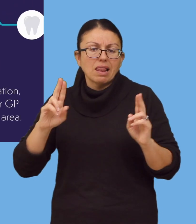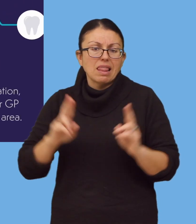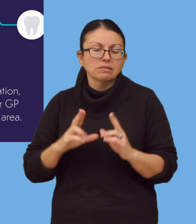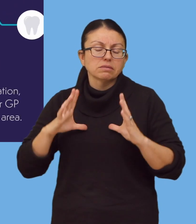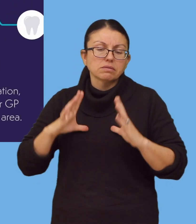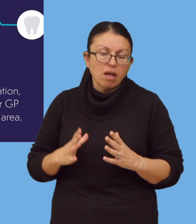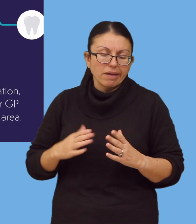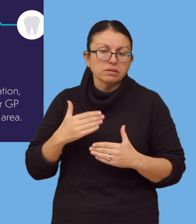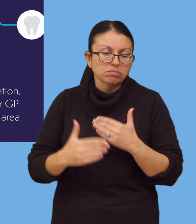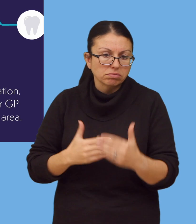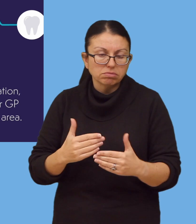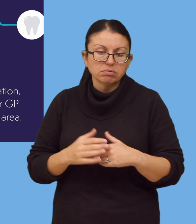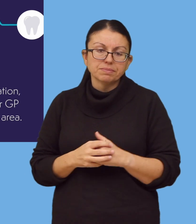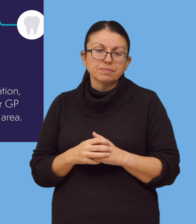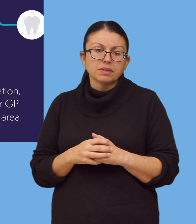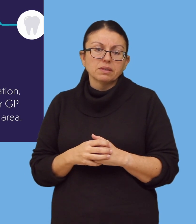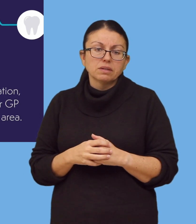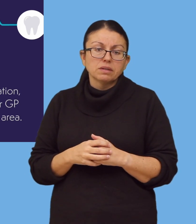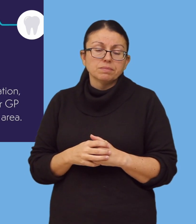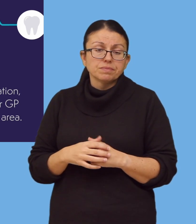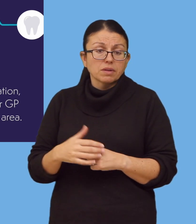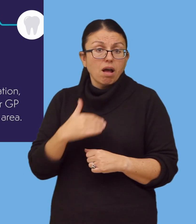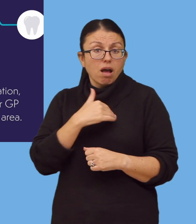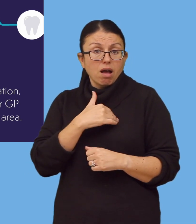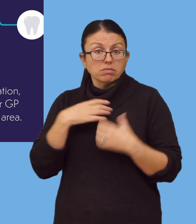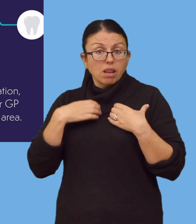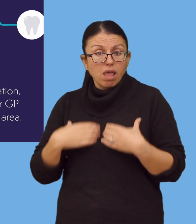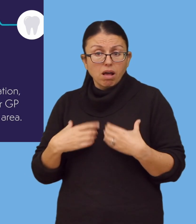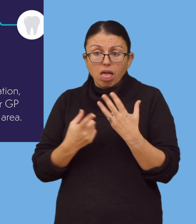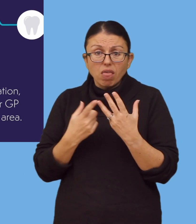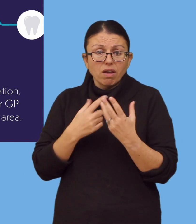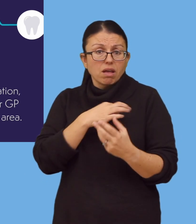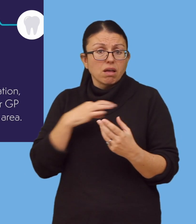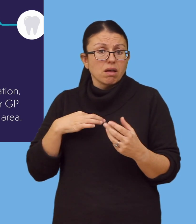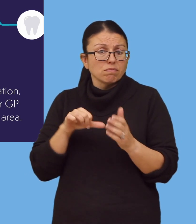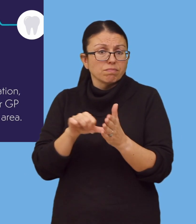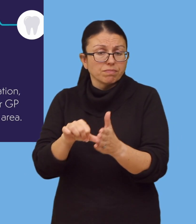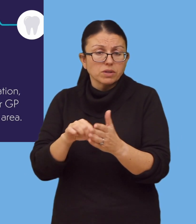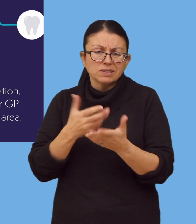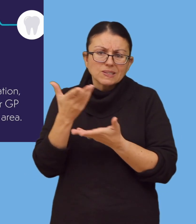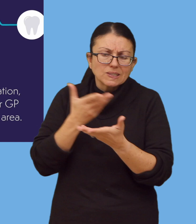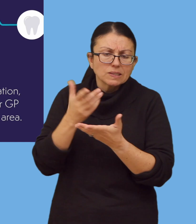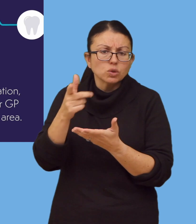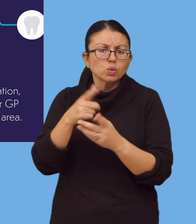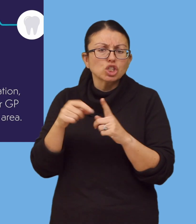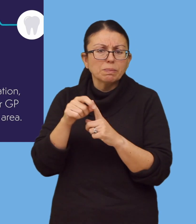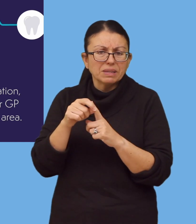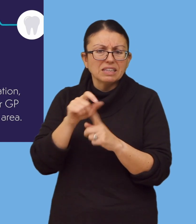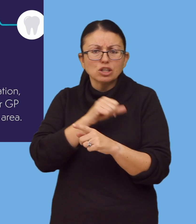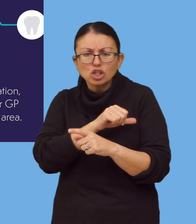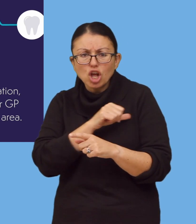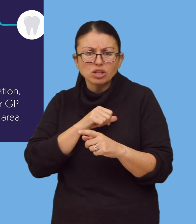Anxiety and mental health. It is normal to be anxious about having surgery. Relaxation, mindfulness and